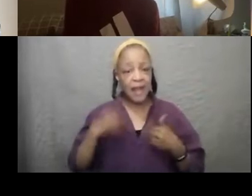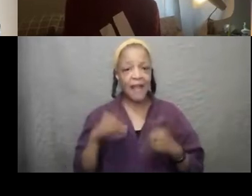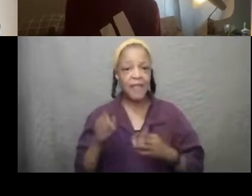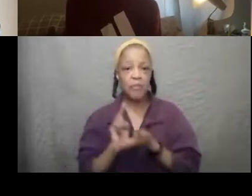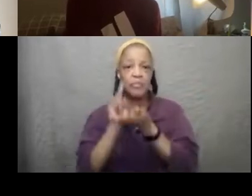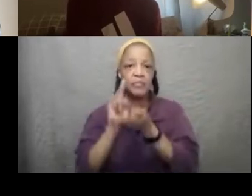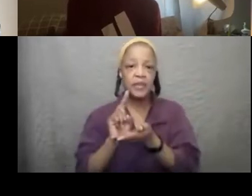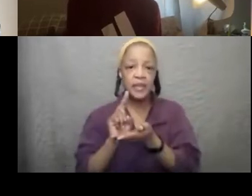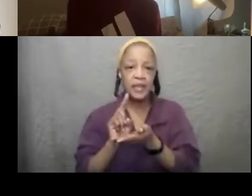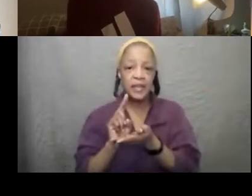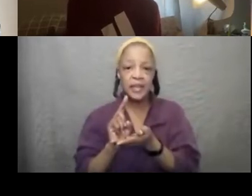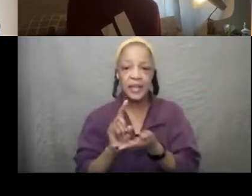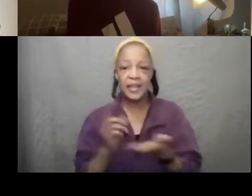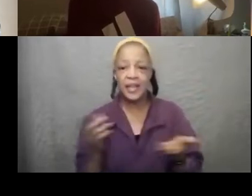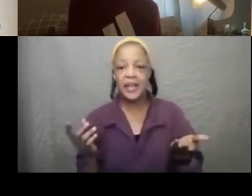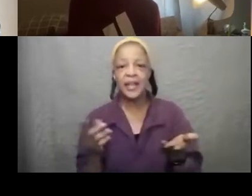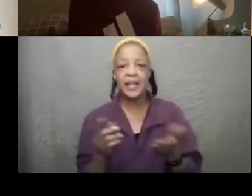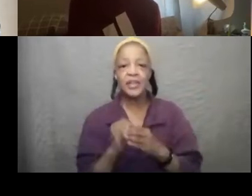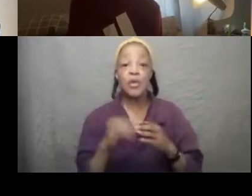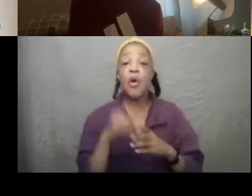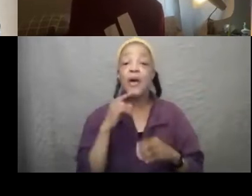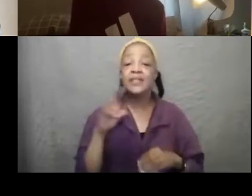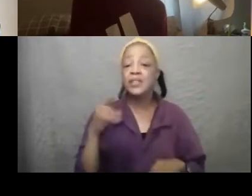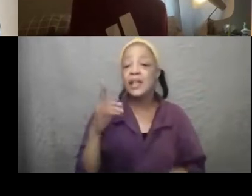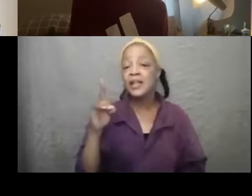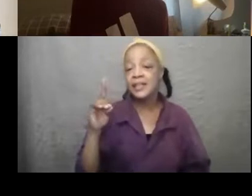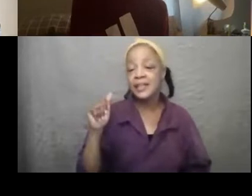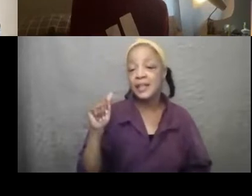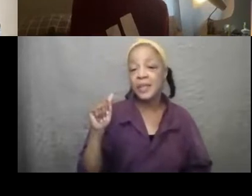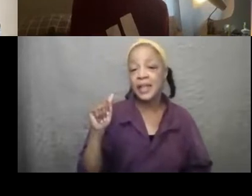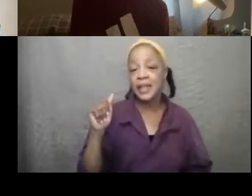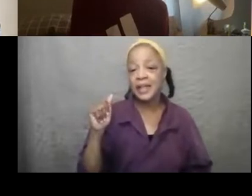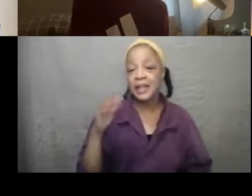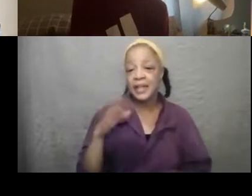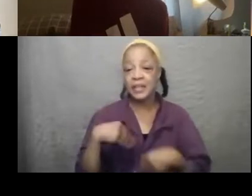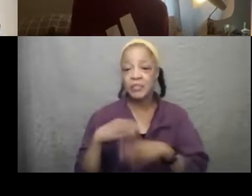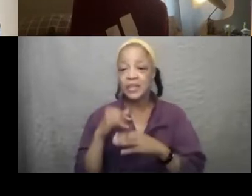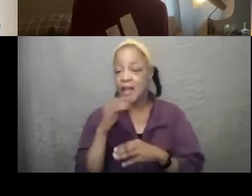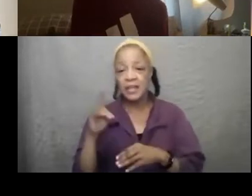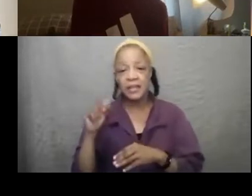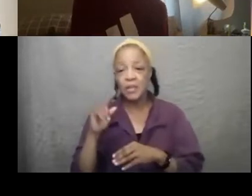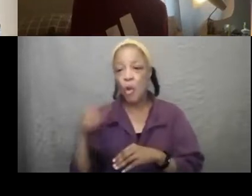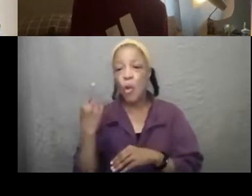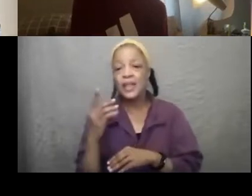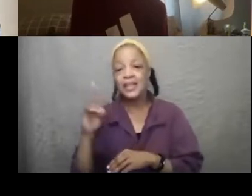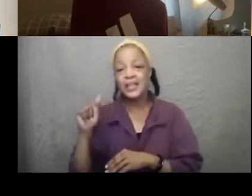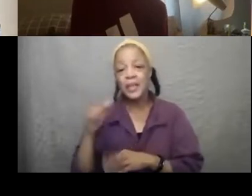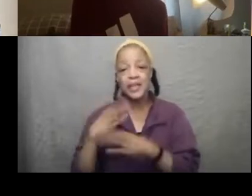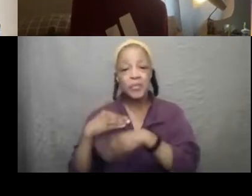it's only the disability that's preventing them from being a world-class lawyer or, you know, a high-earning